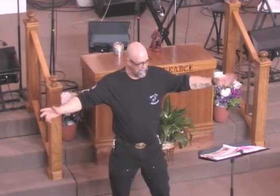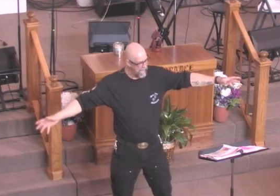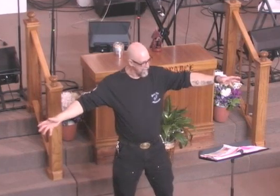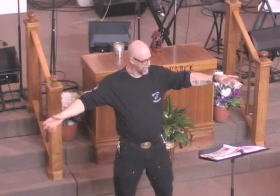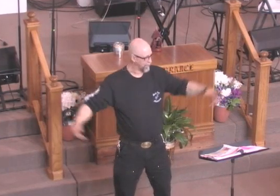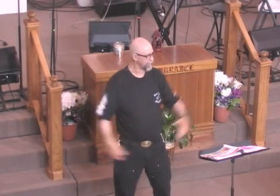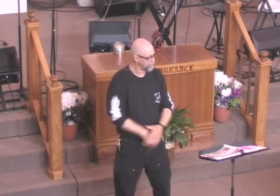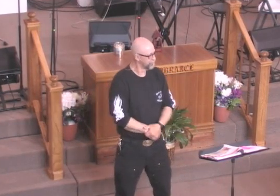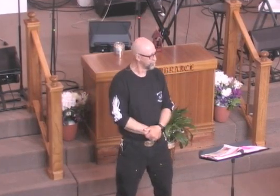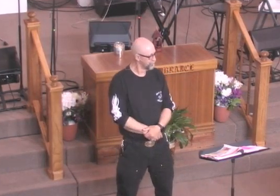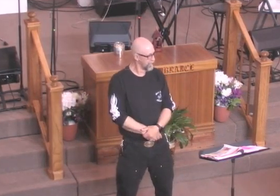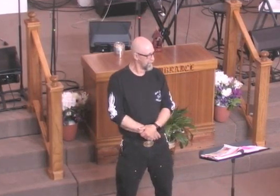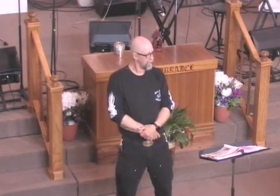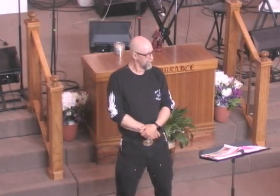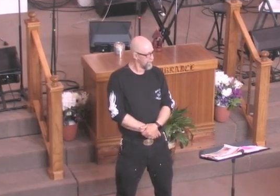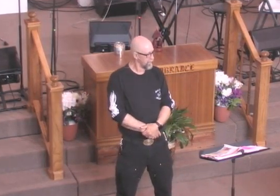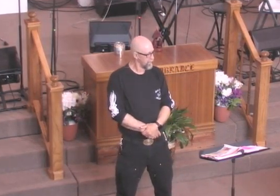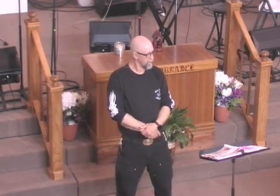got to get out of here.